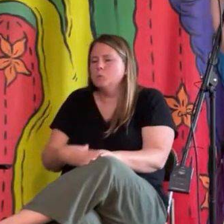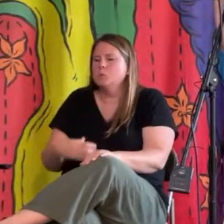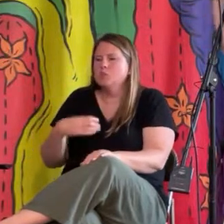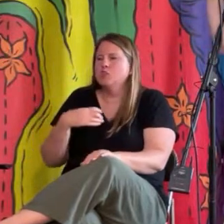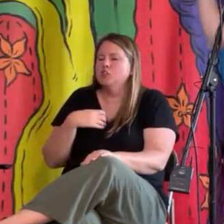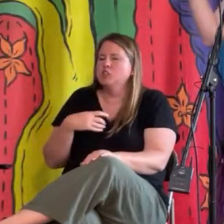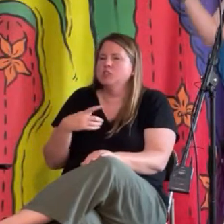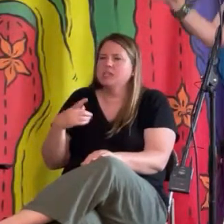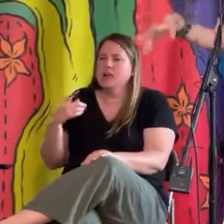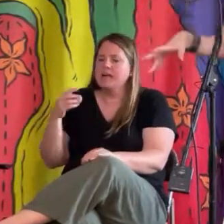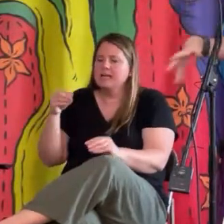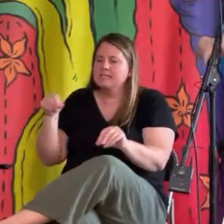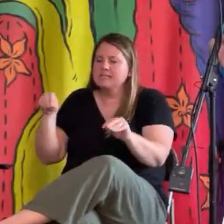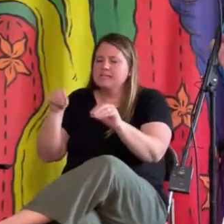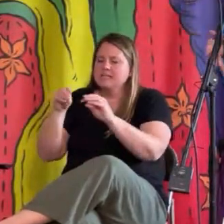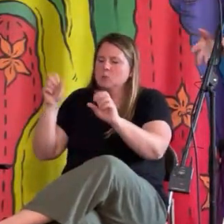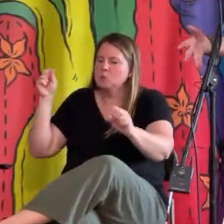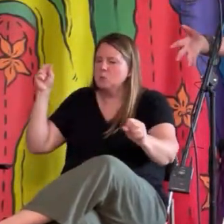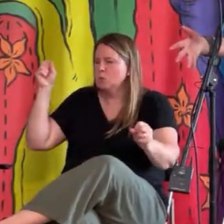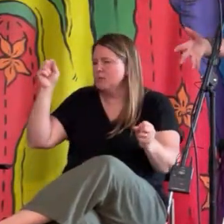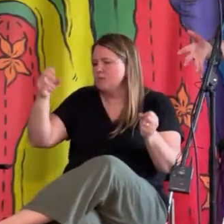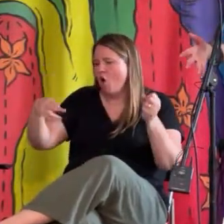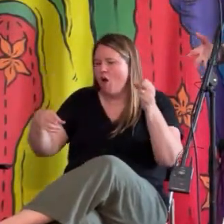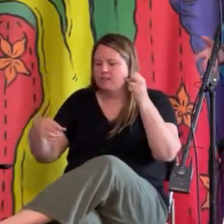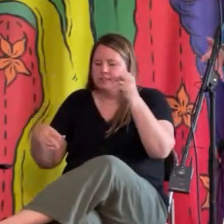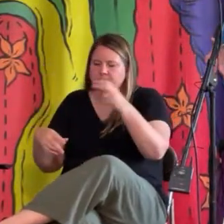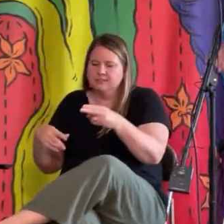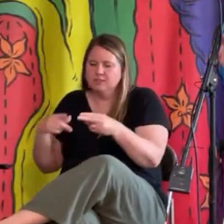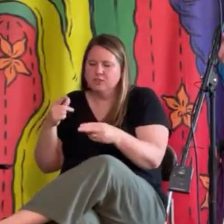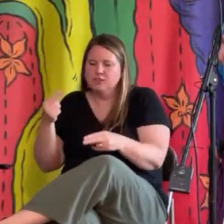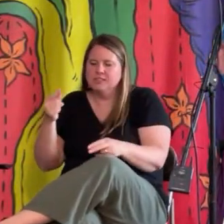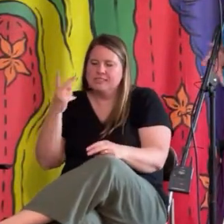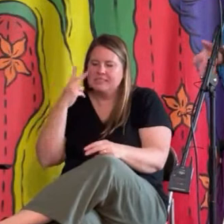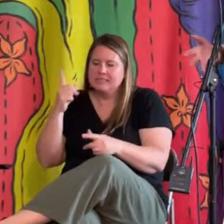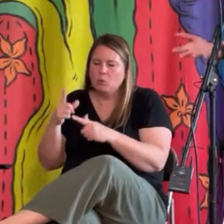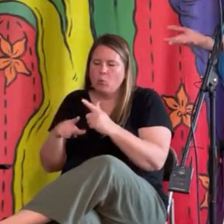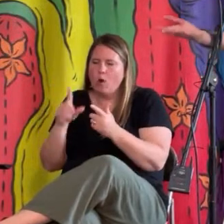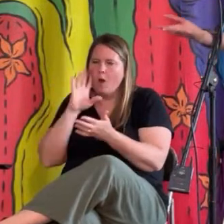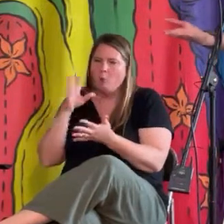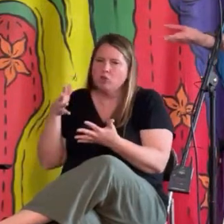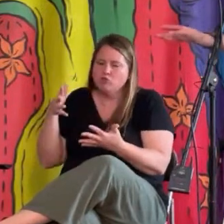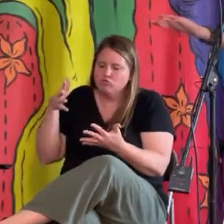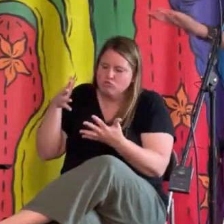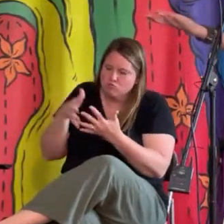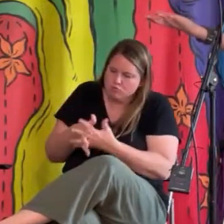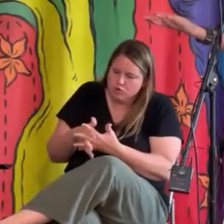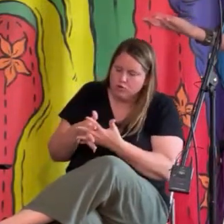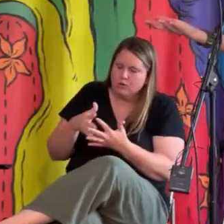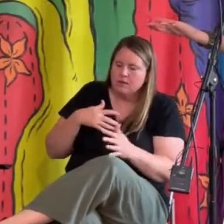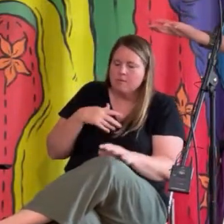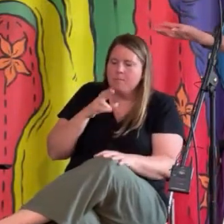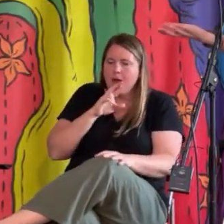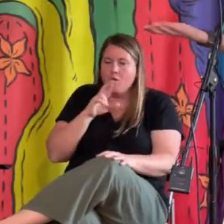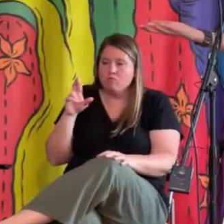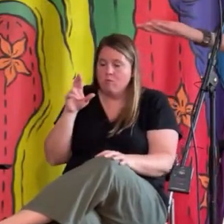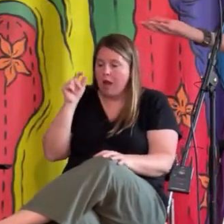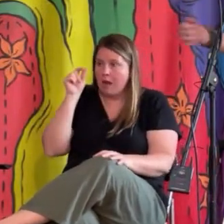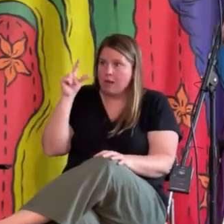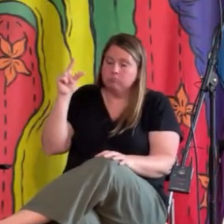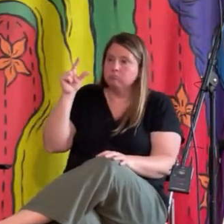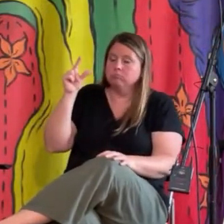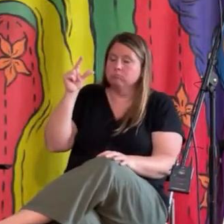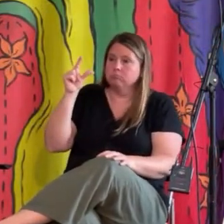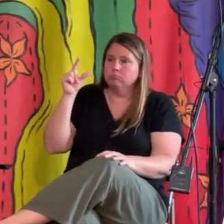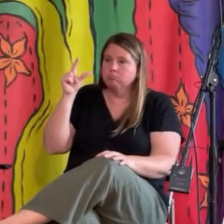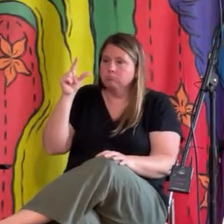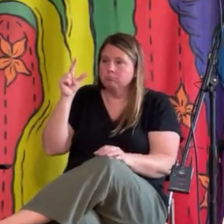seed to toss into that green just to see what would root. My right eye would not close to this view. Why would